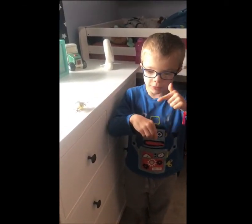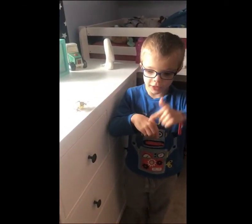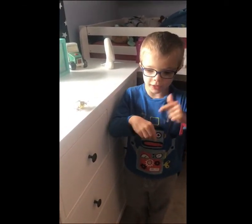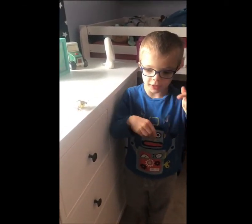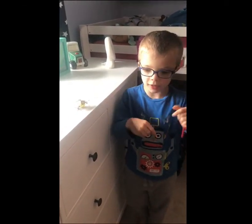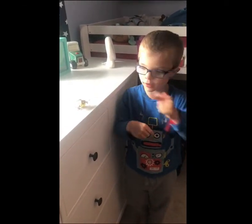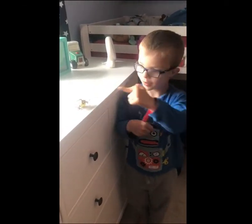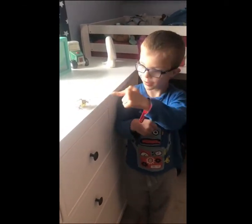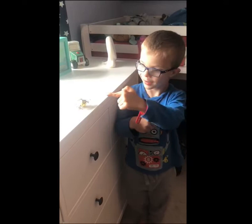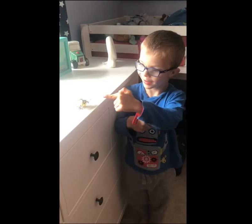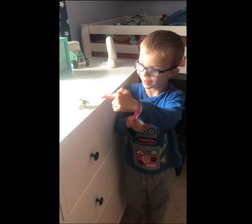bumblebee.